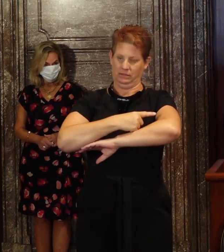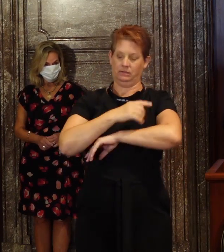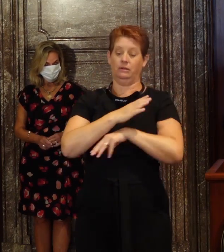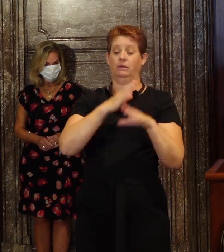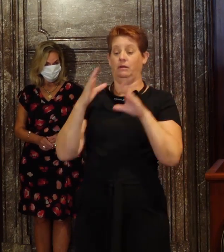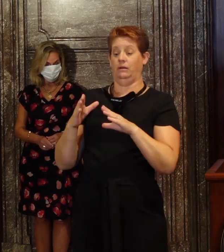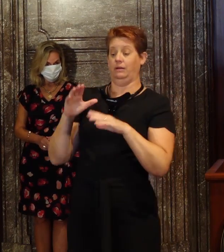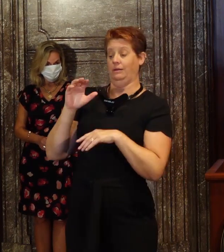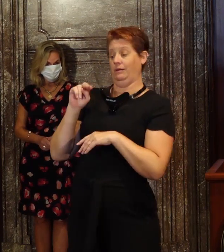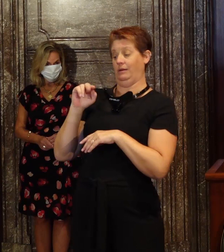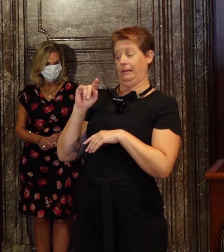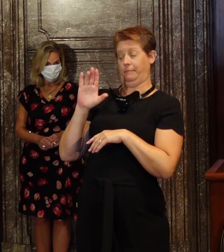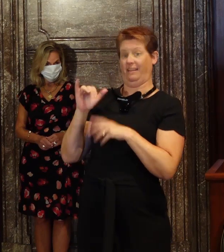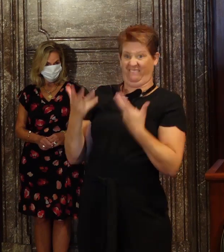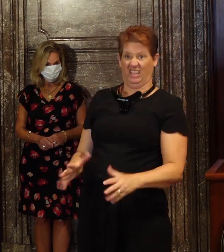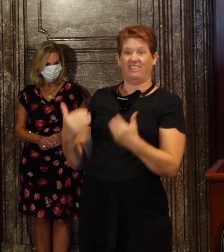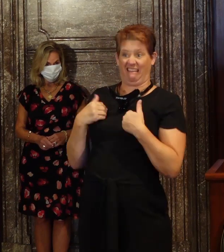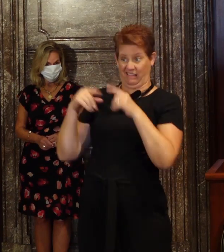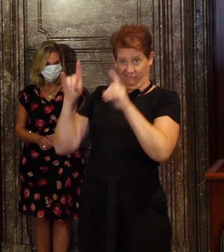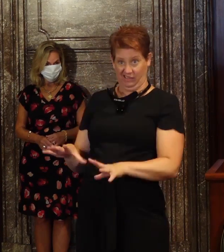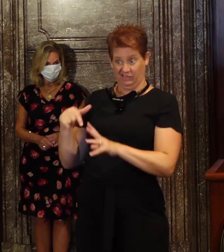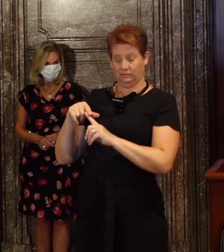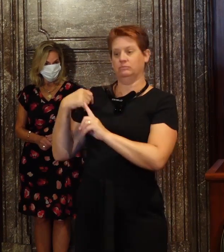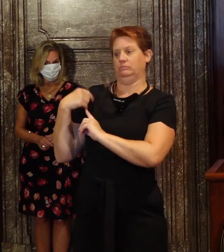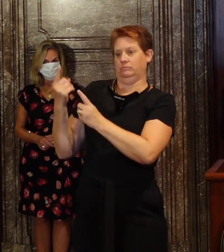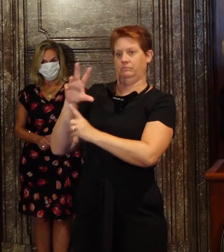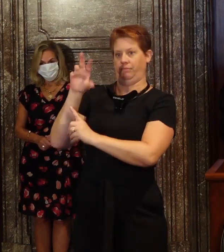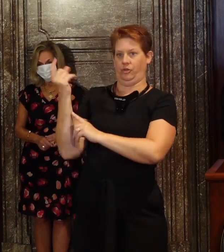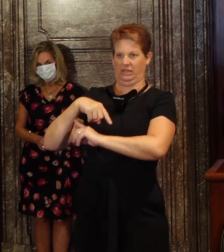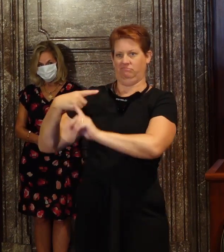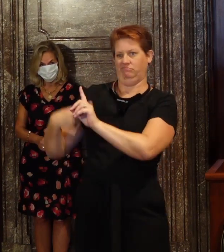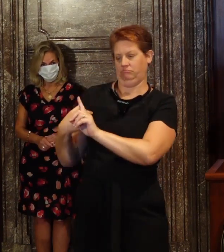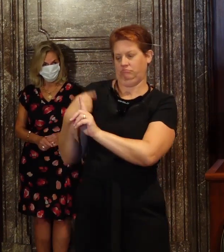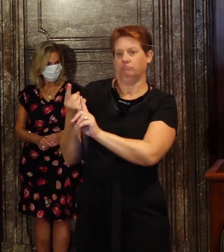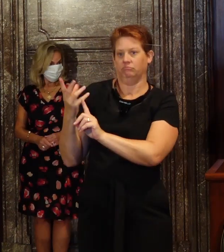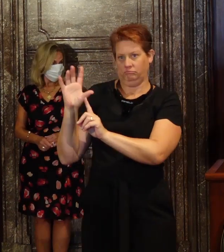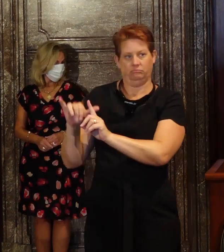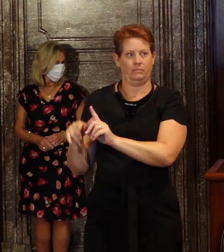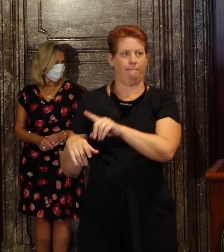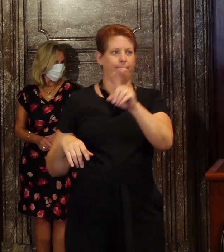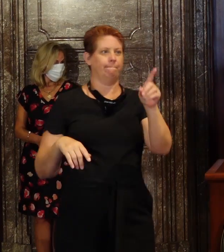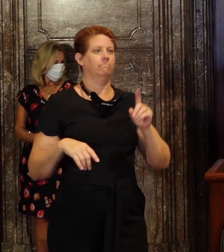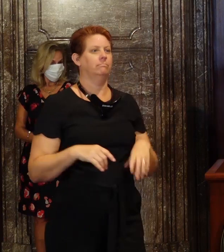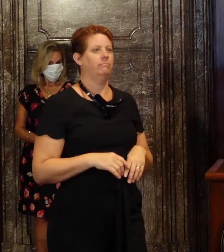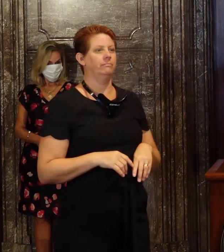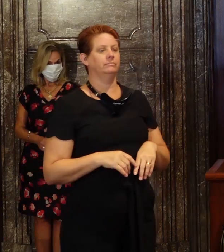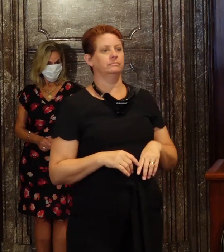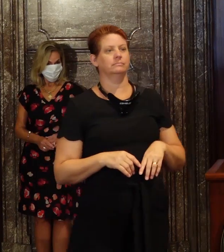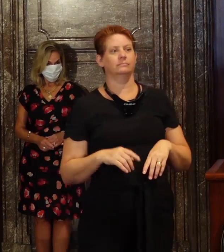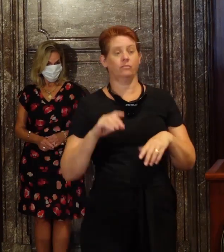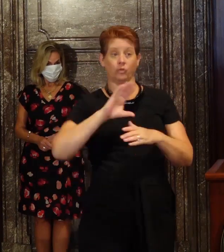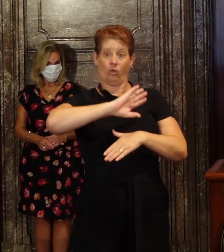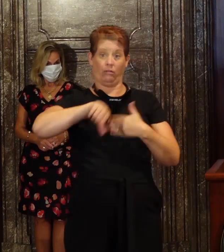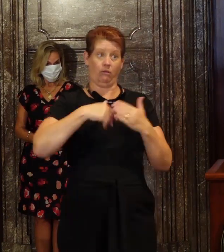antibody test, a positive antibody test dated within the past month. Yes, sir. Are all facilities